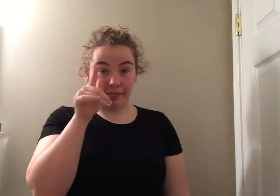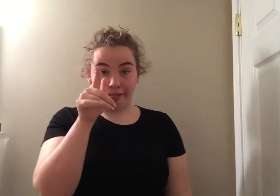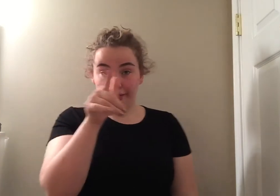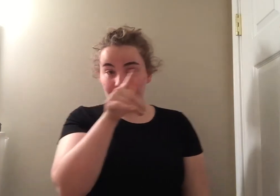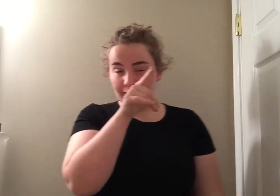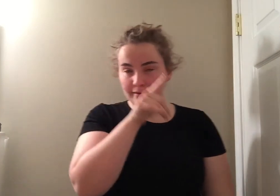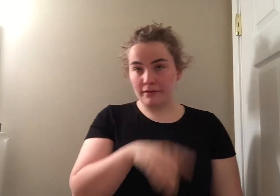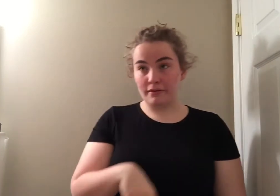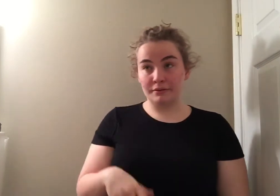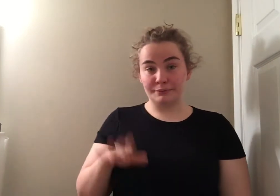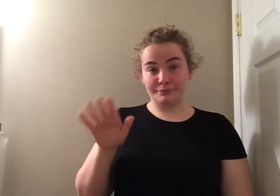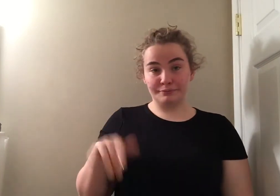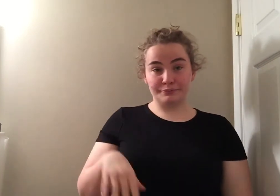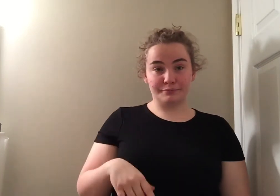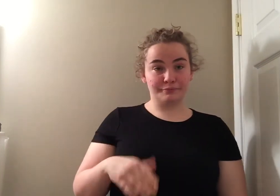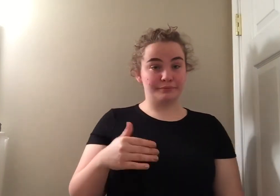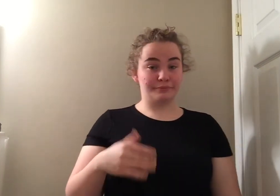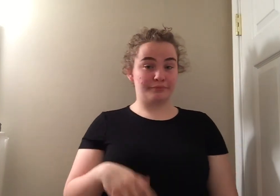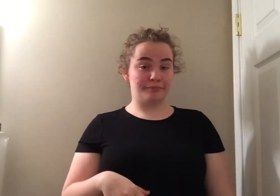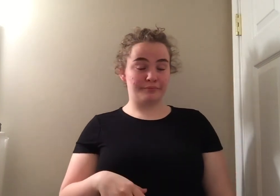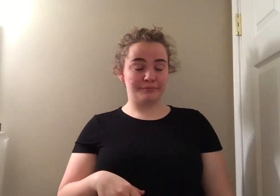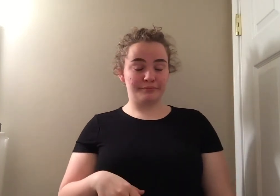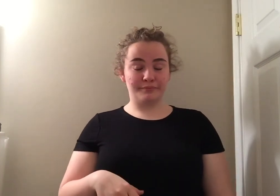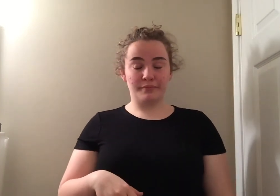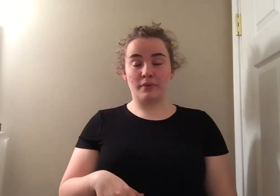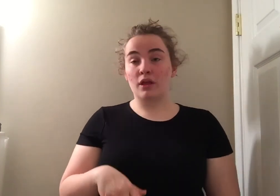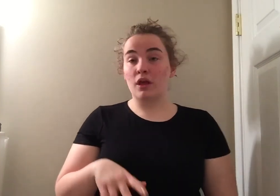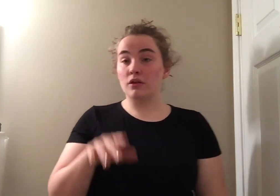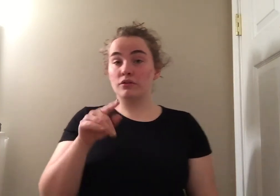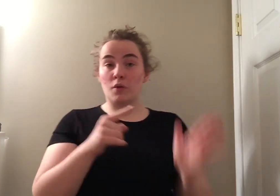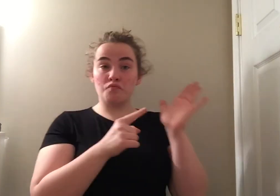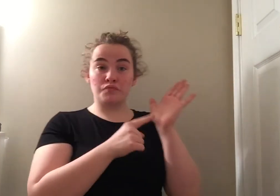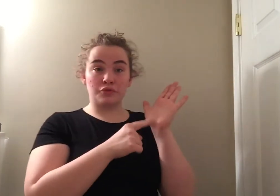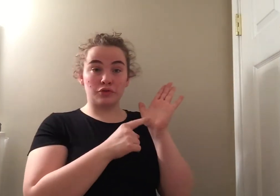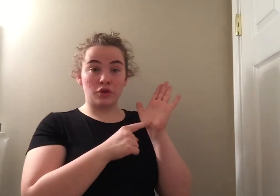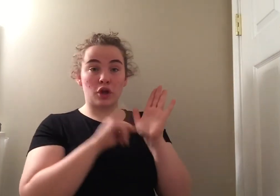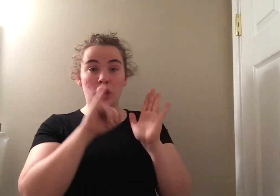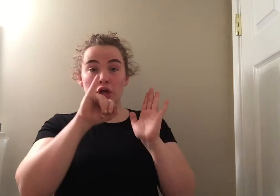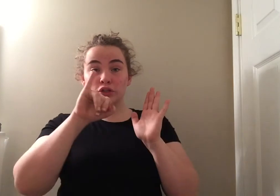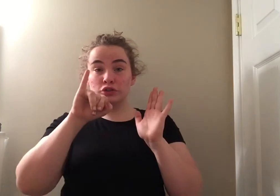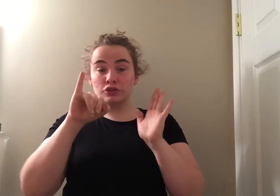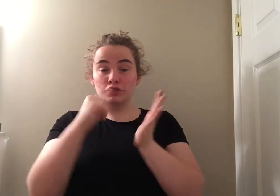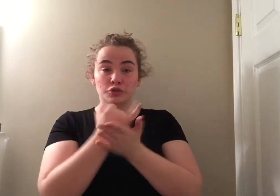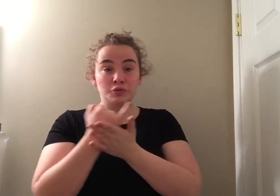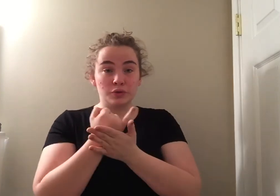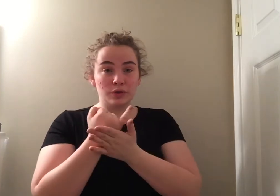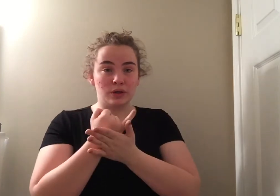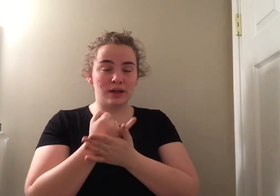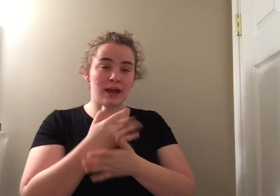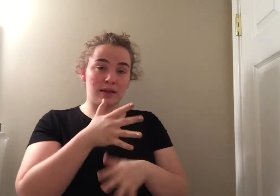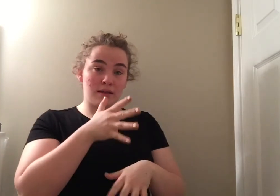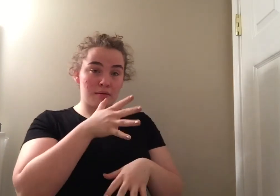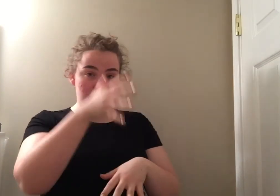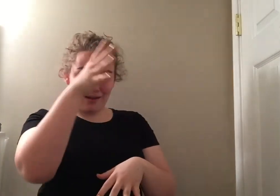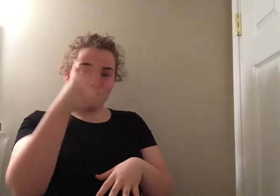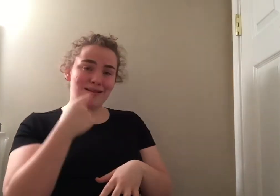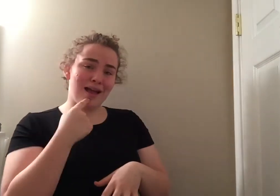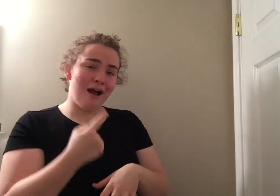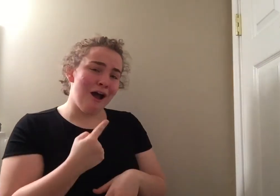her parents. They said, "We love you, Julius. You are beautiful, Julius." Here is Lily. She